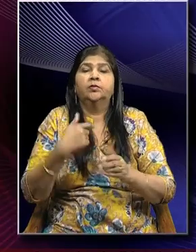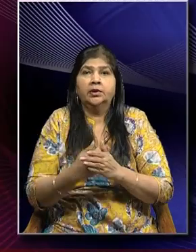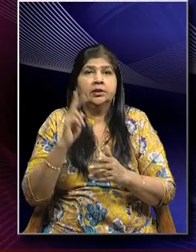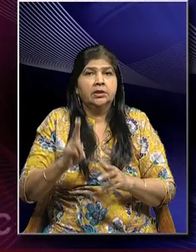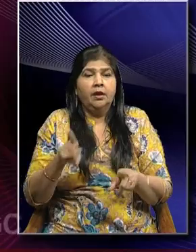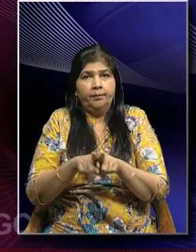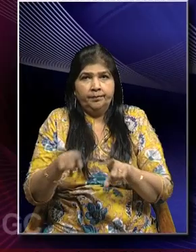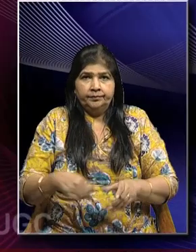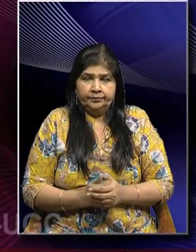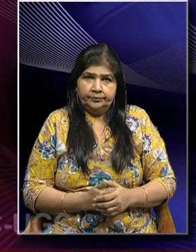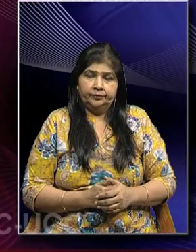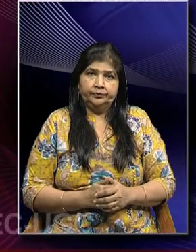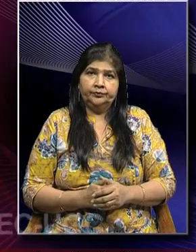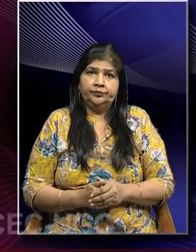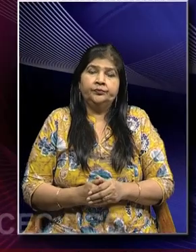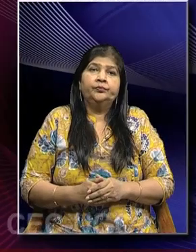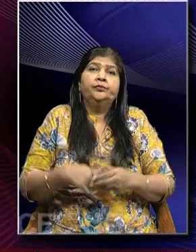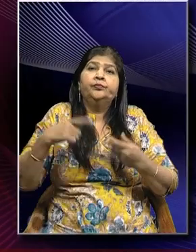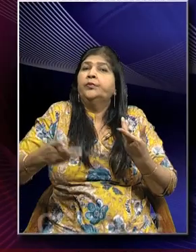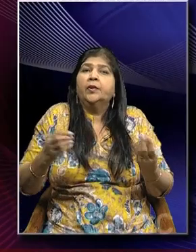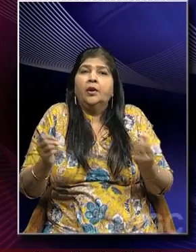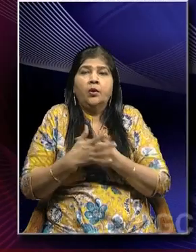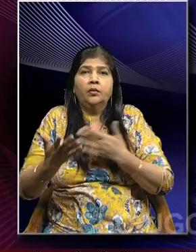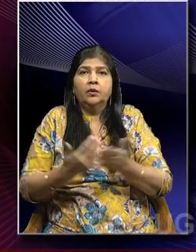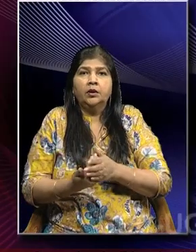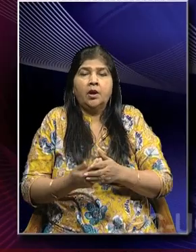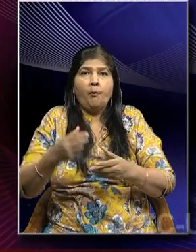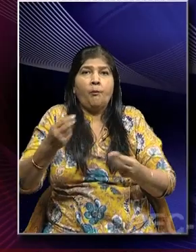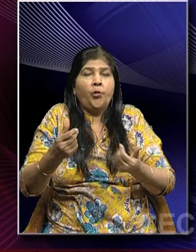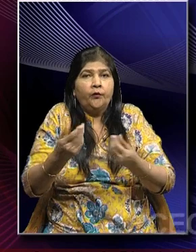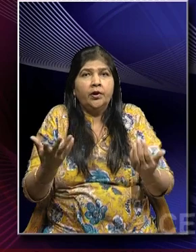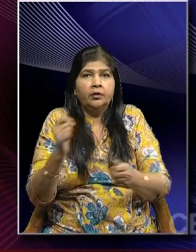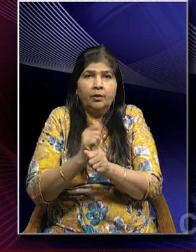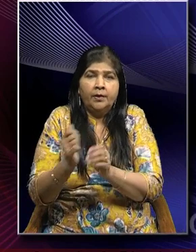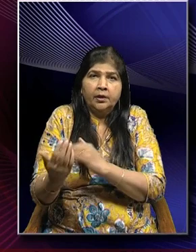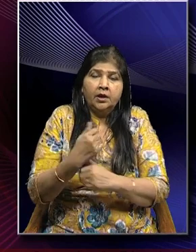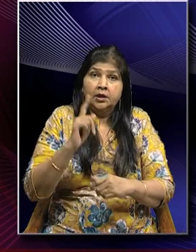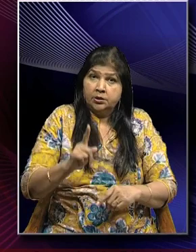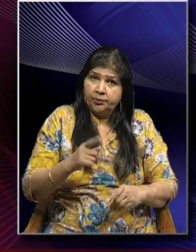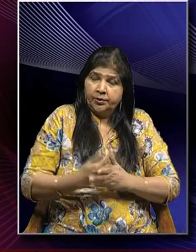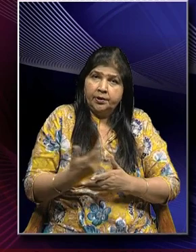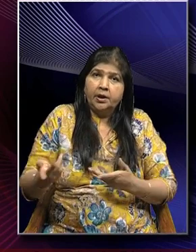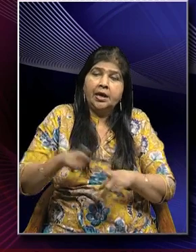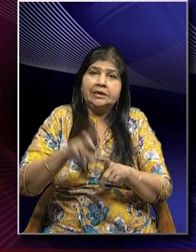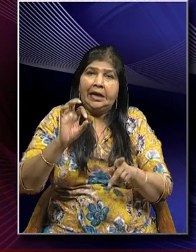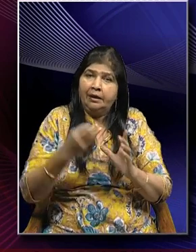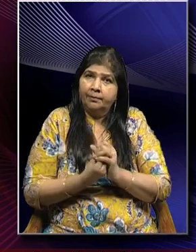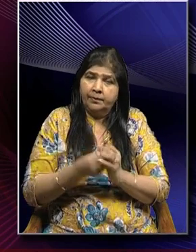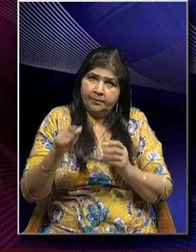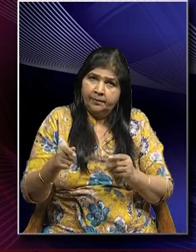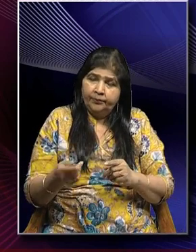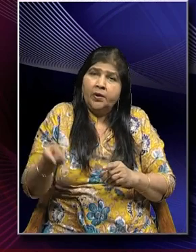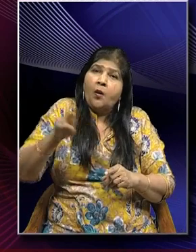well. So it is not only the profit which you are making is important as a company,